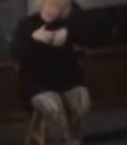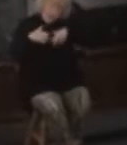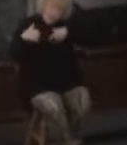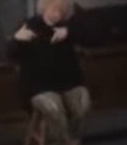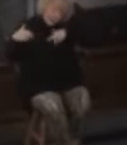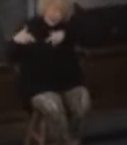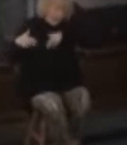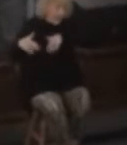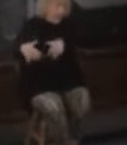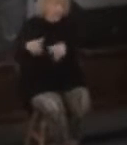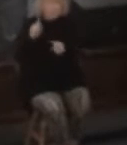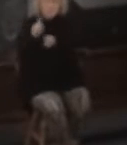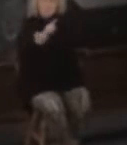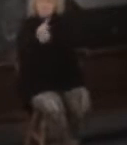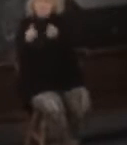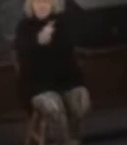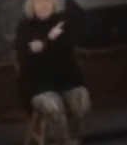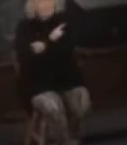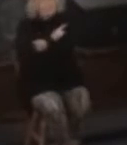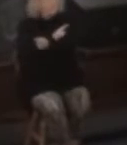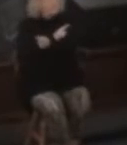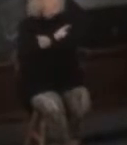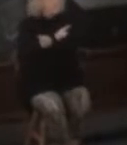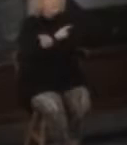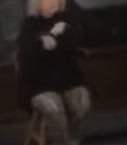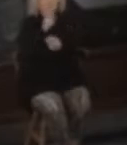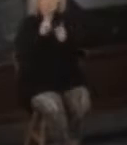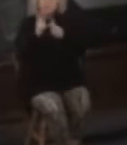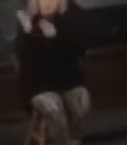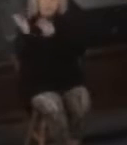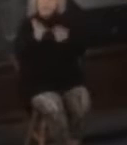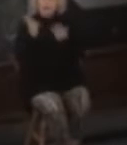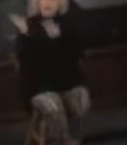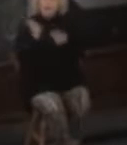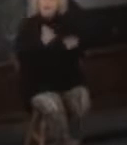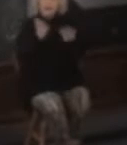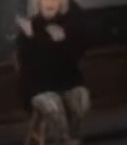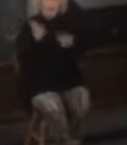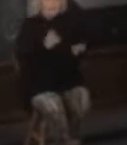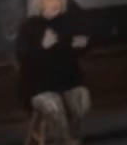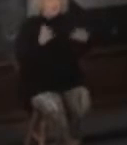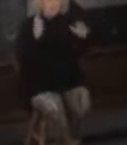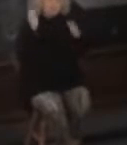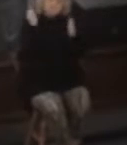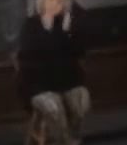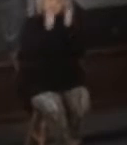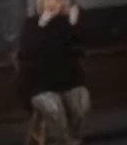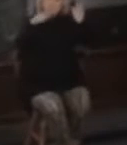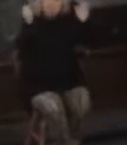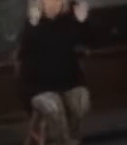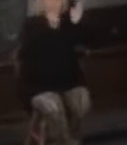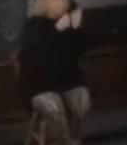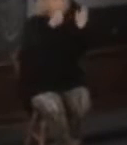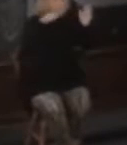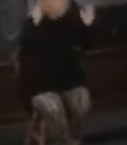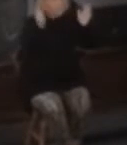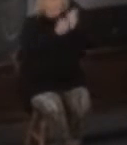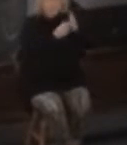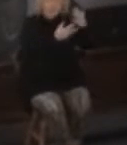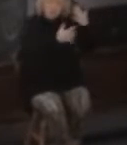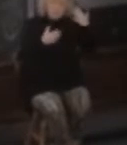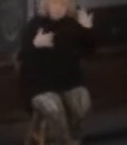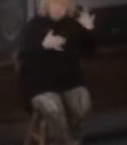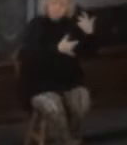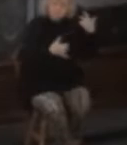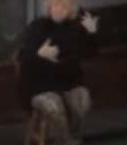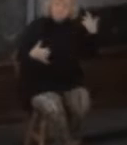King Saul with singing and dancing, with joyful songs and with timbrels and lyres. As they danced, they